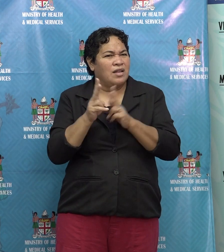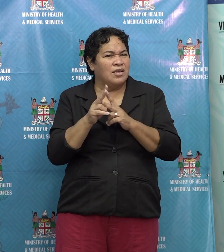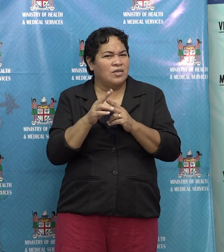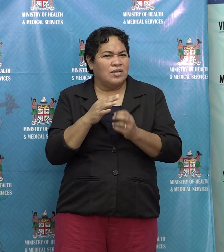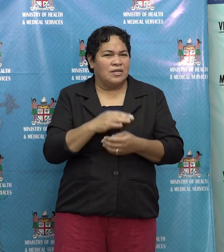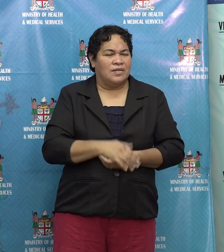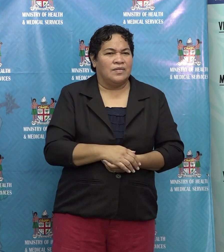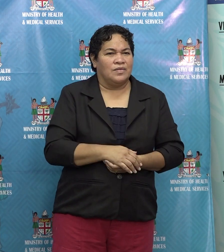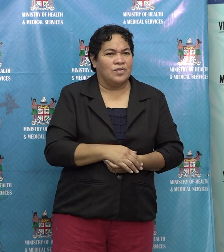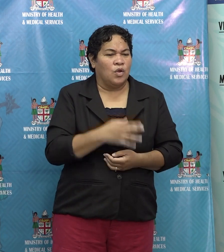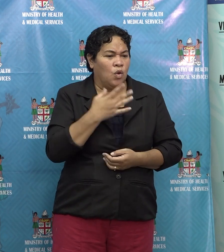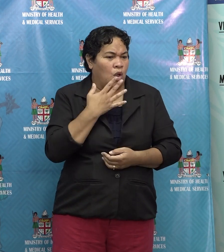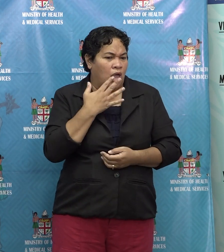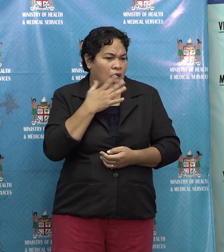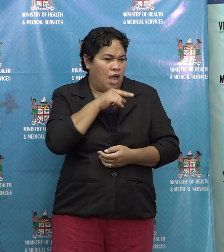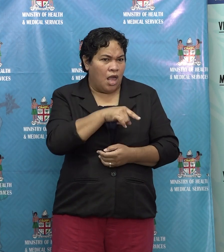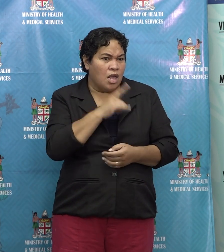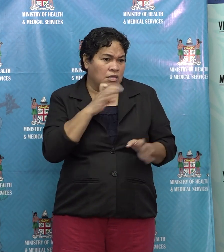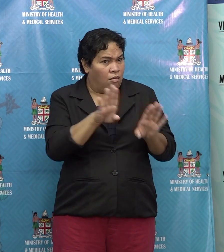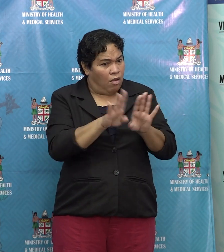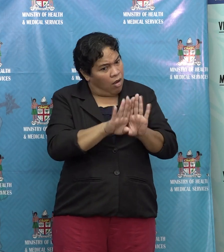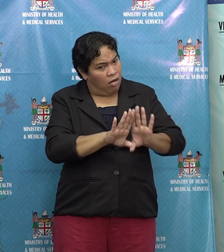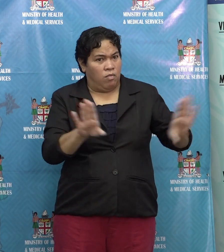hours after the initial time of 4 a.m.?